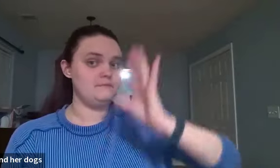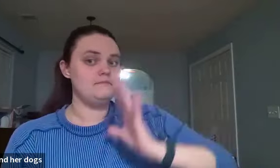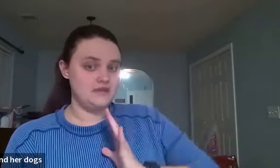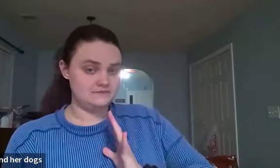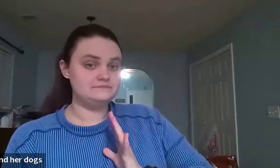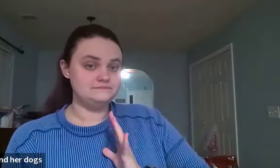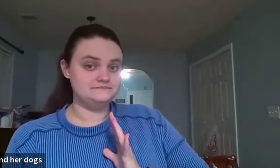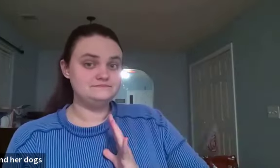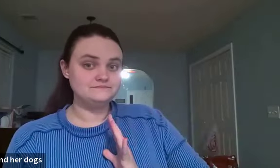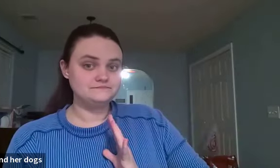Man.